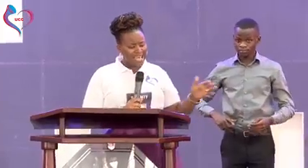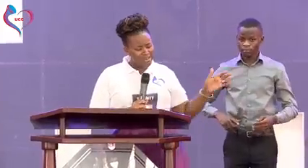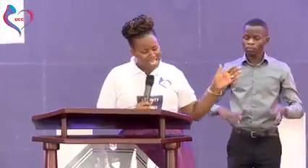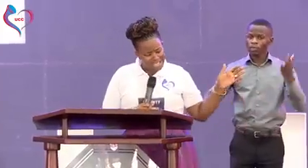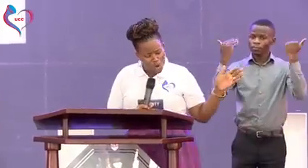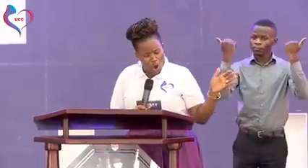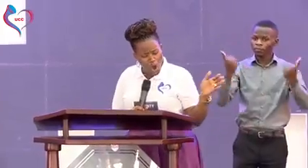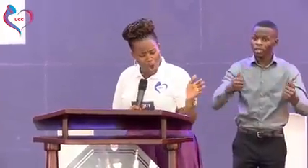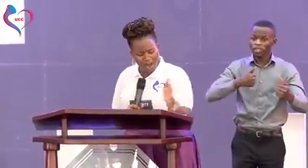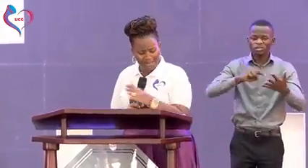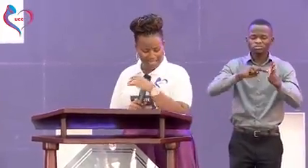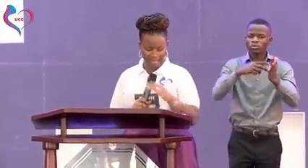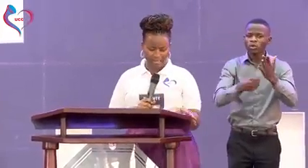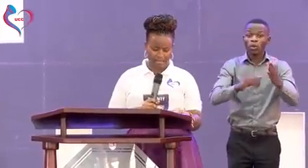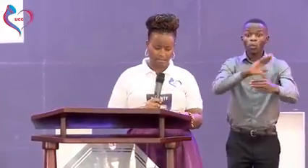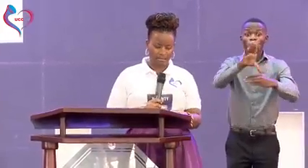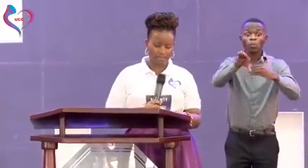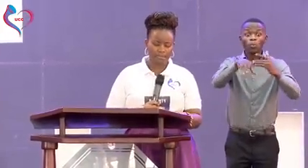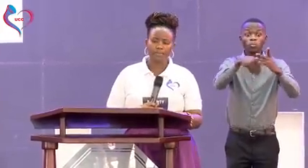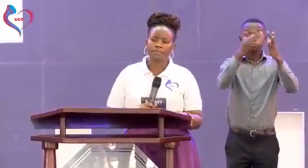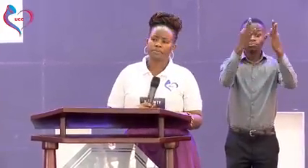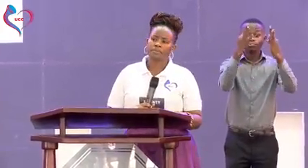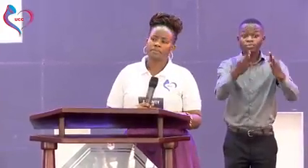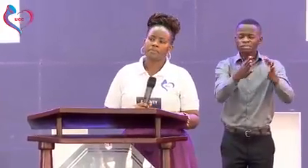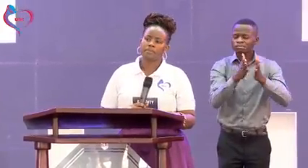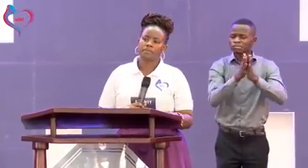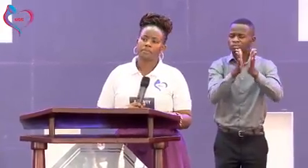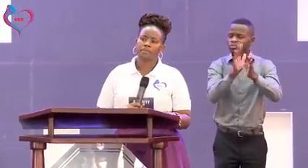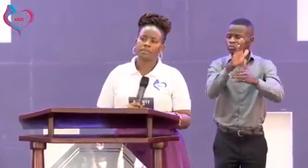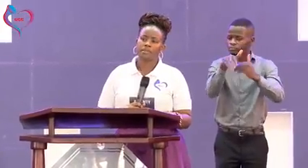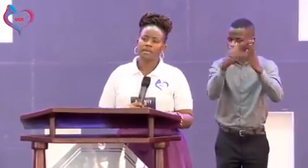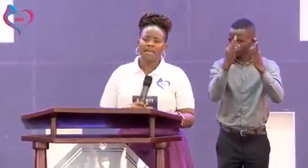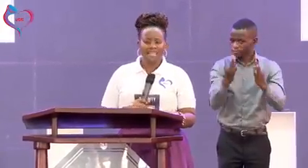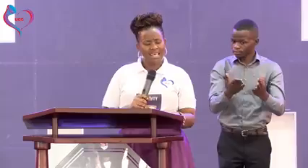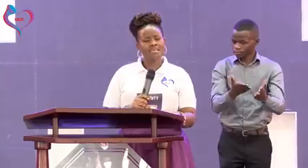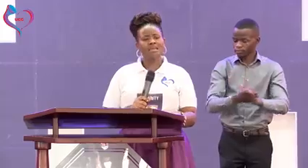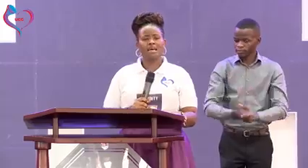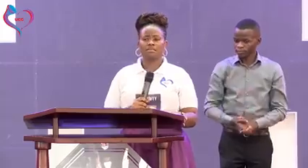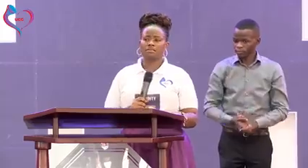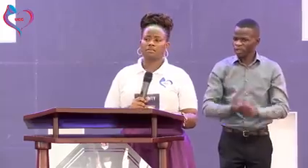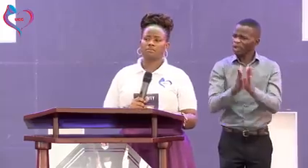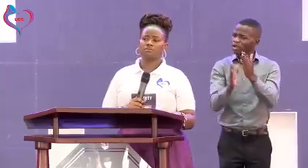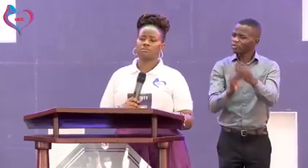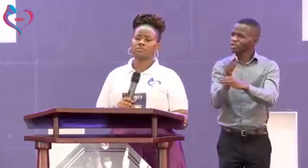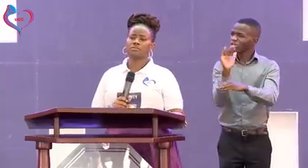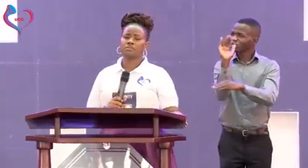ebazwe. He tells us all that. Atunyonyola ebyo byonna. And then he